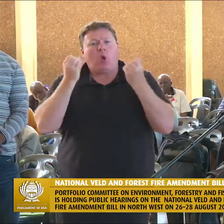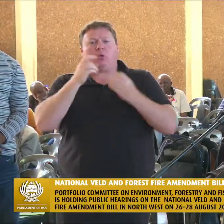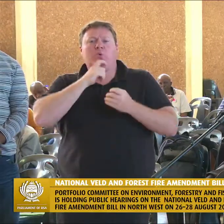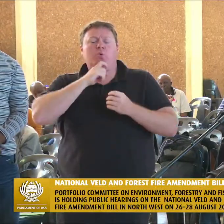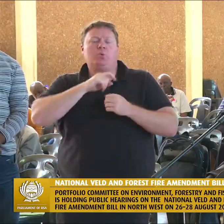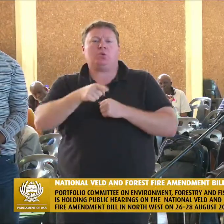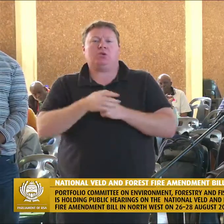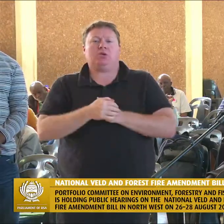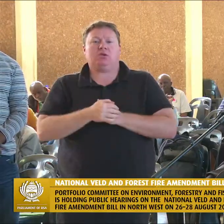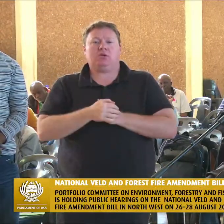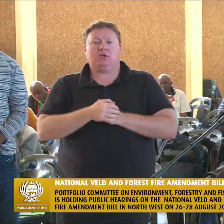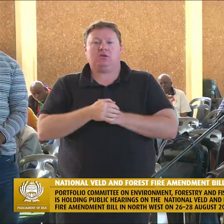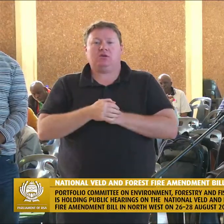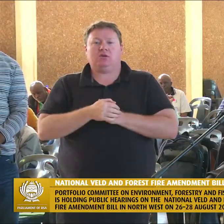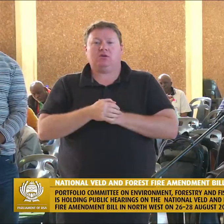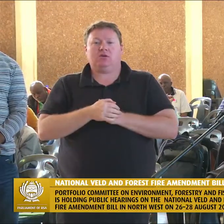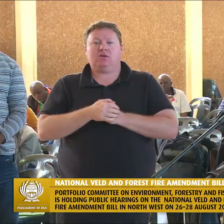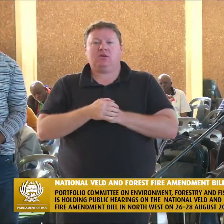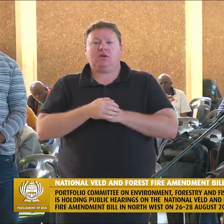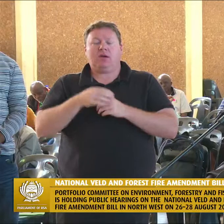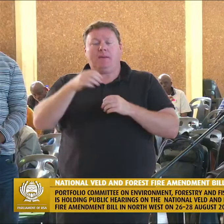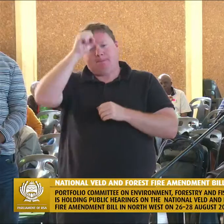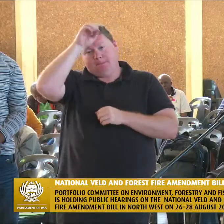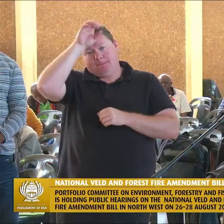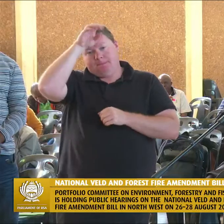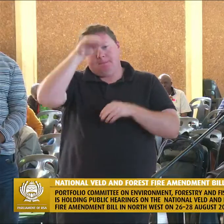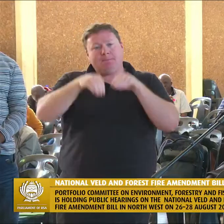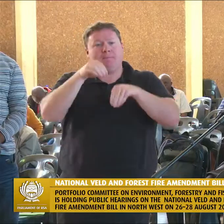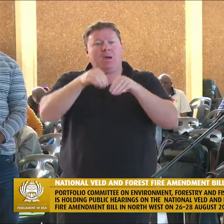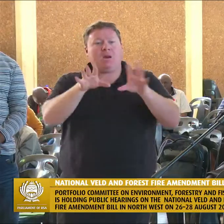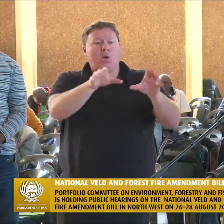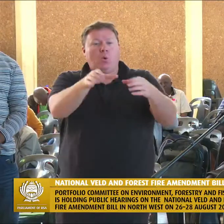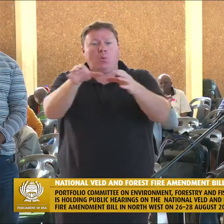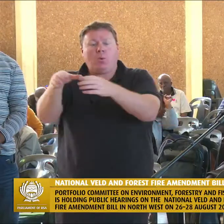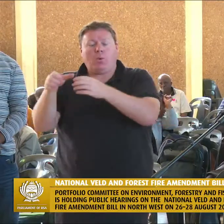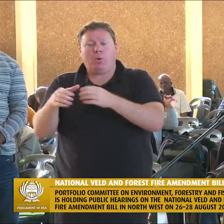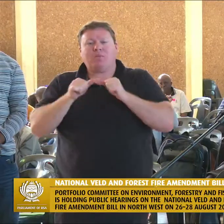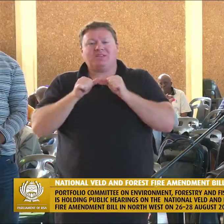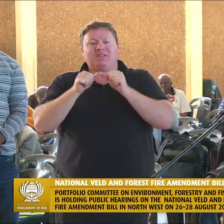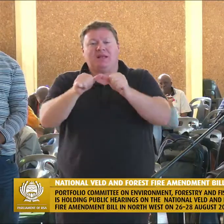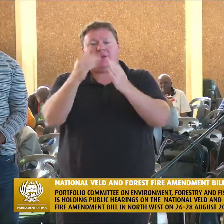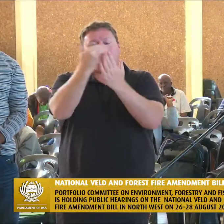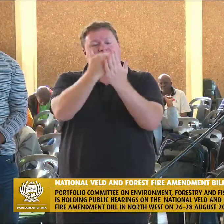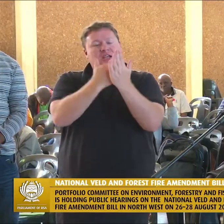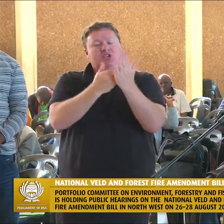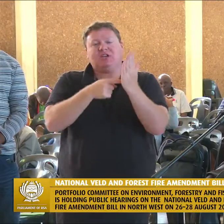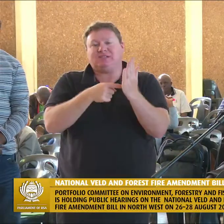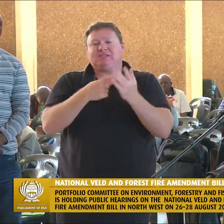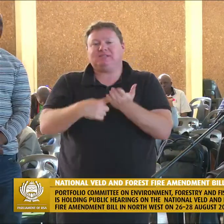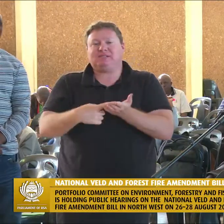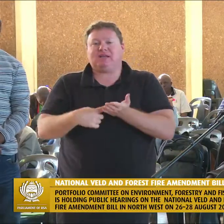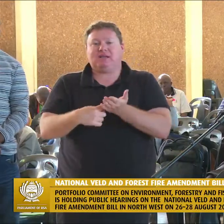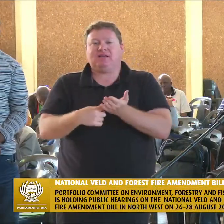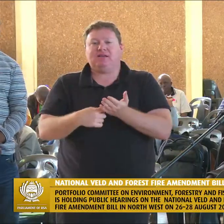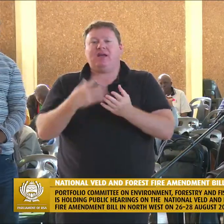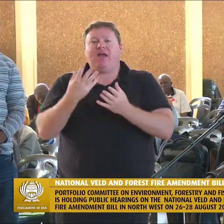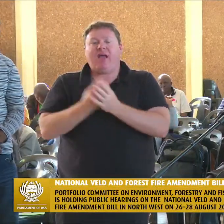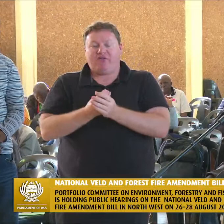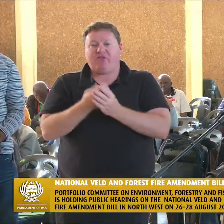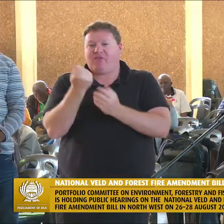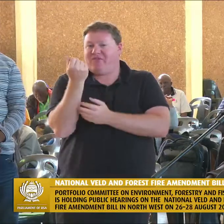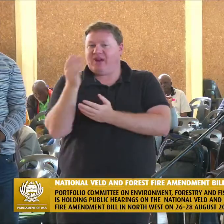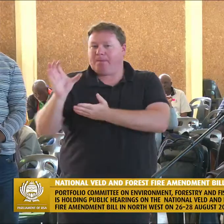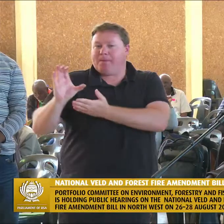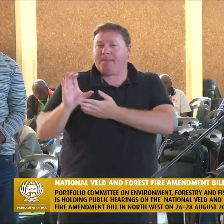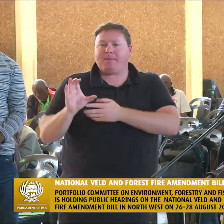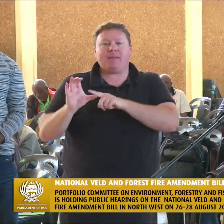mining houses get to talk about a sustainability agenda they have what is called a mining recovery fund a